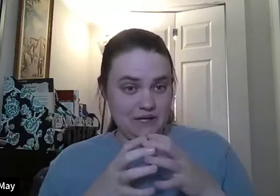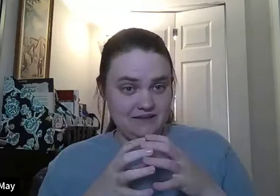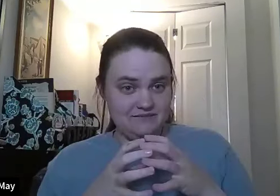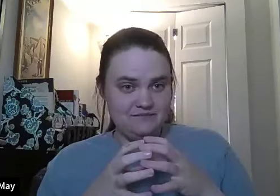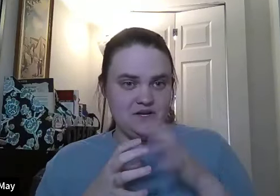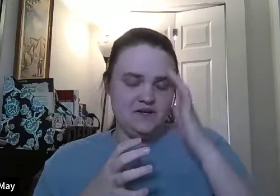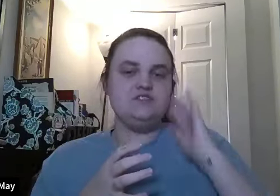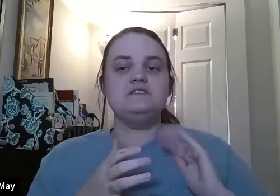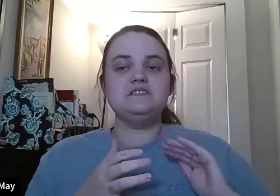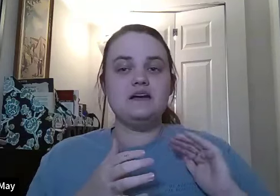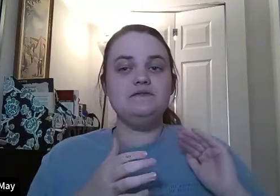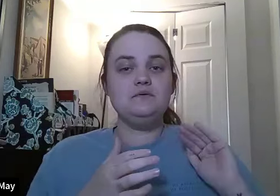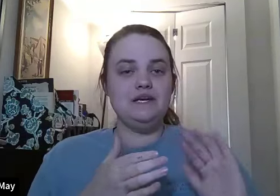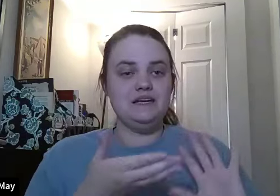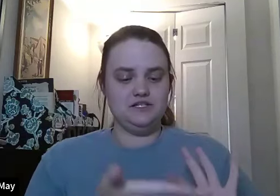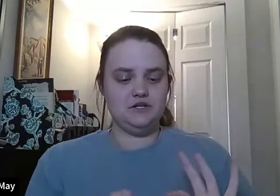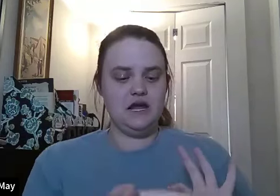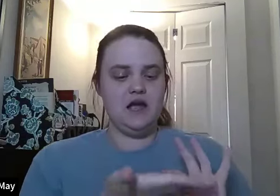week. So the sign for week is you're going to have